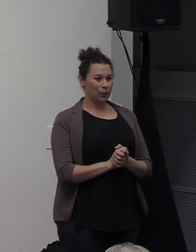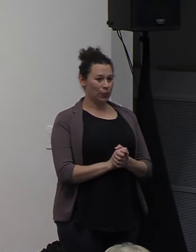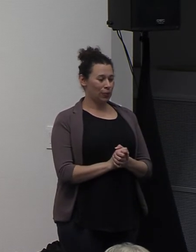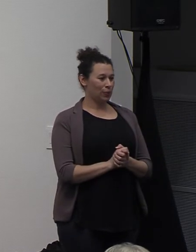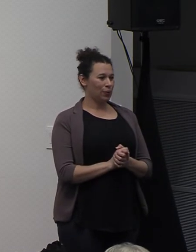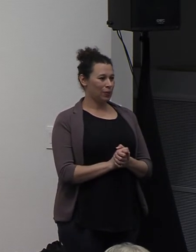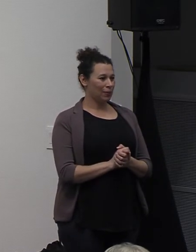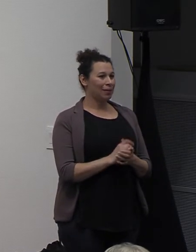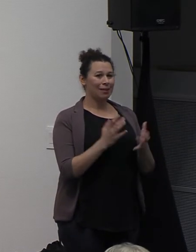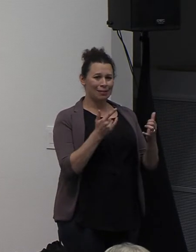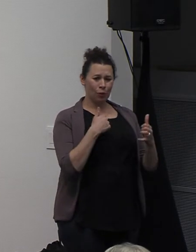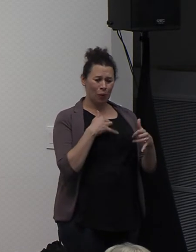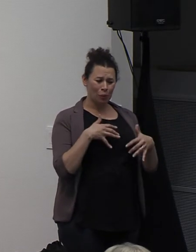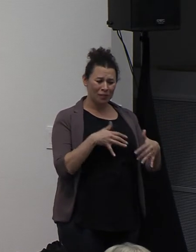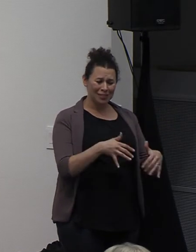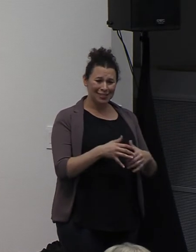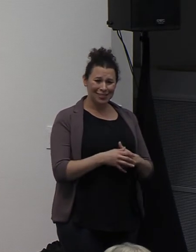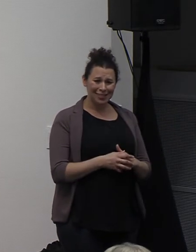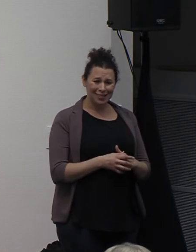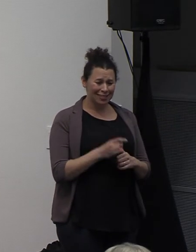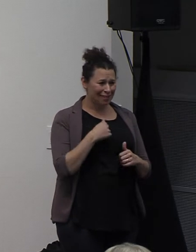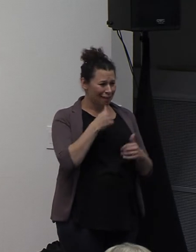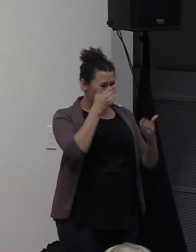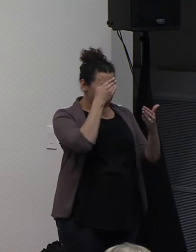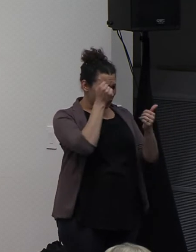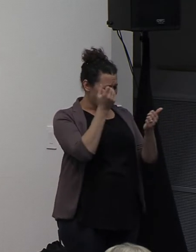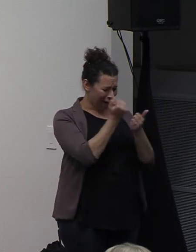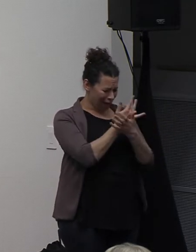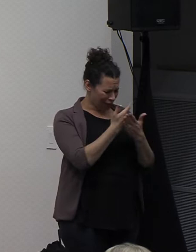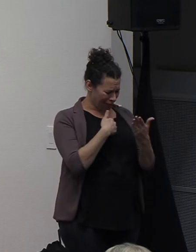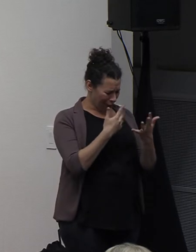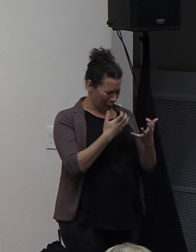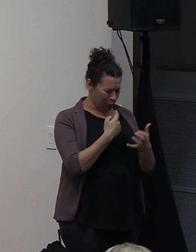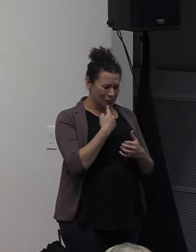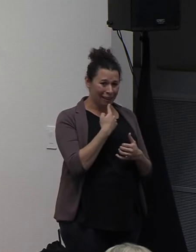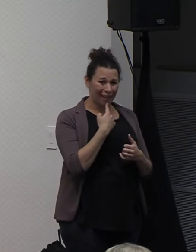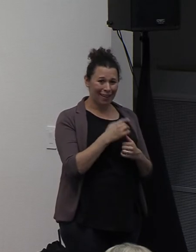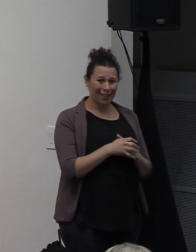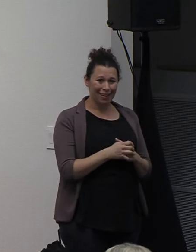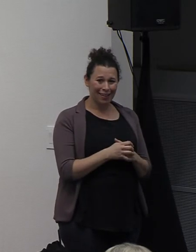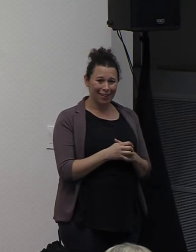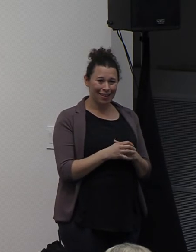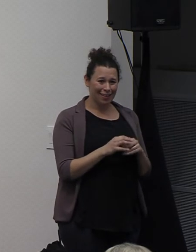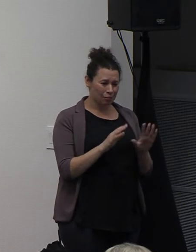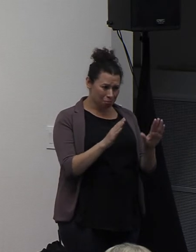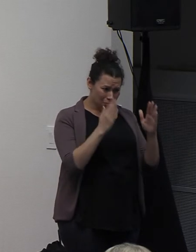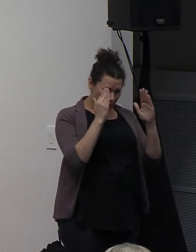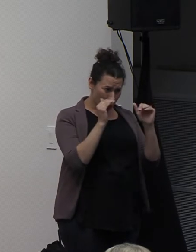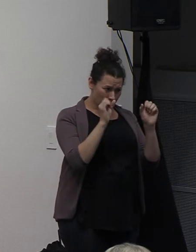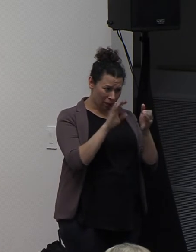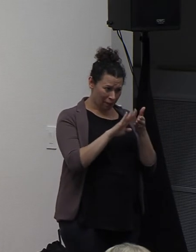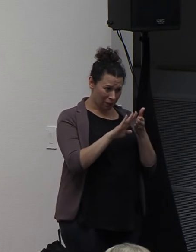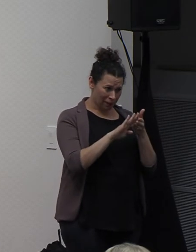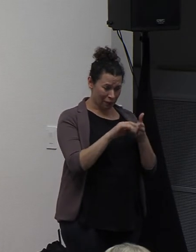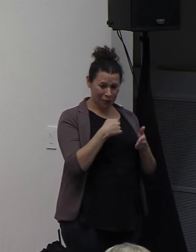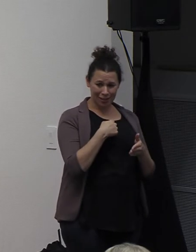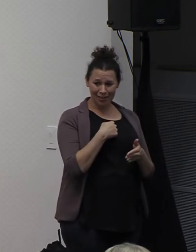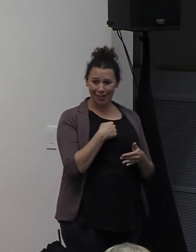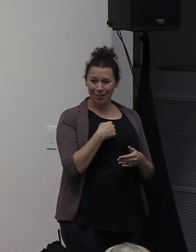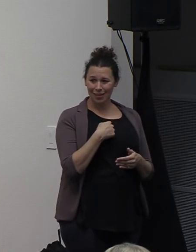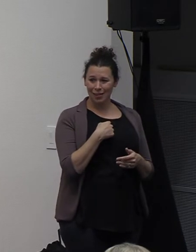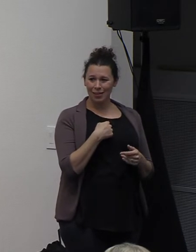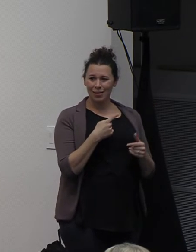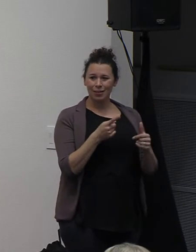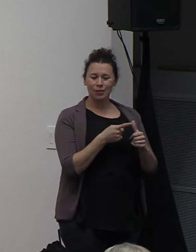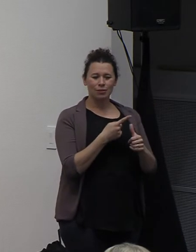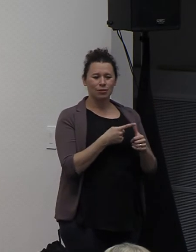I'm now nervous and I forgot everything what I would like to say, but I hope you can forgive me. First of all, I would